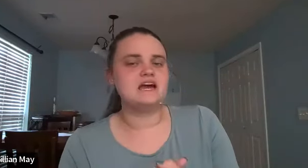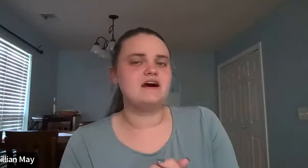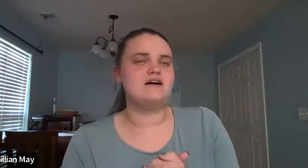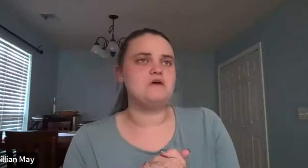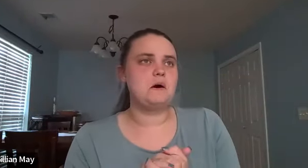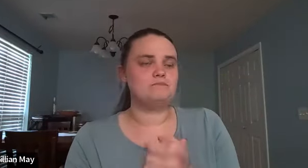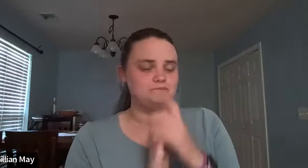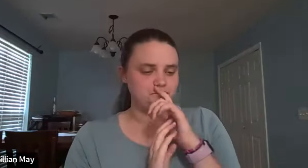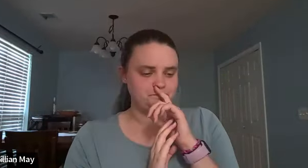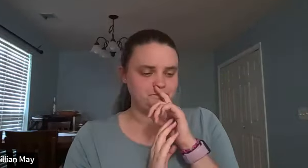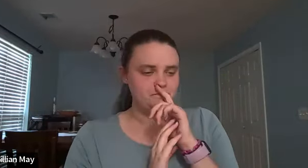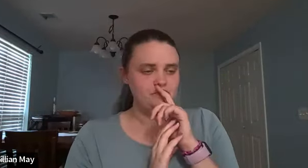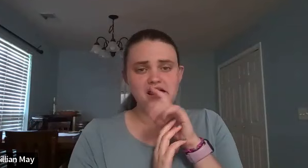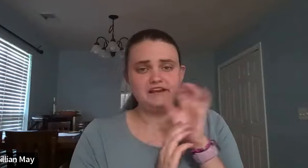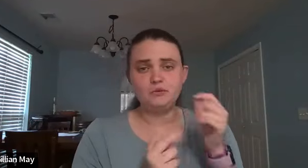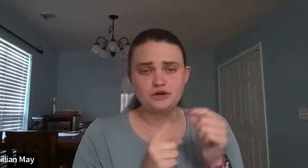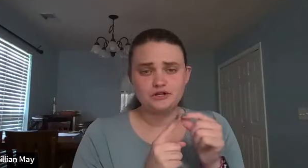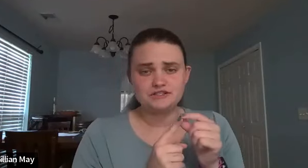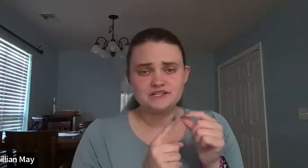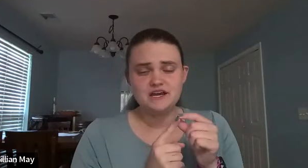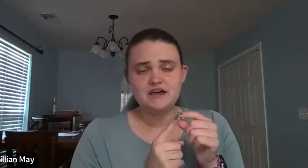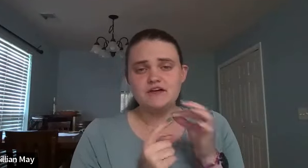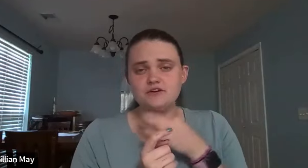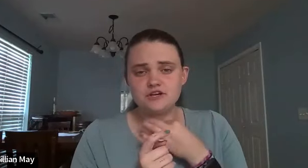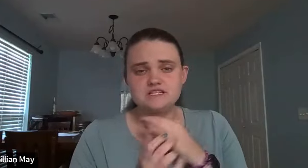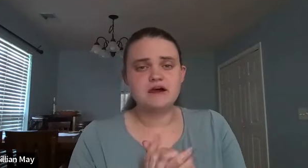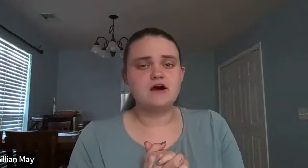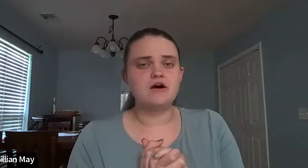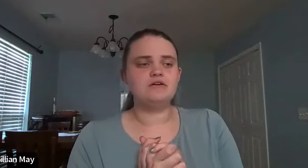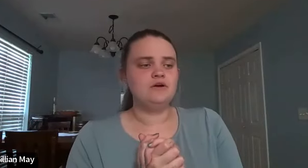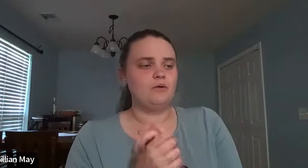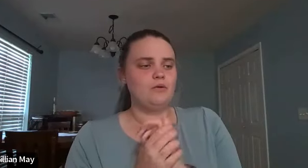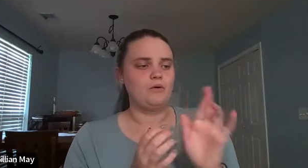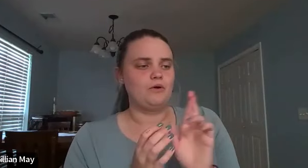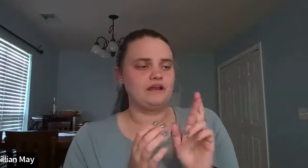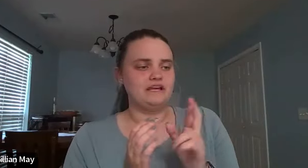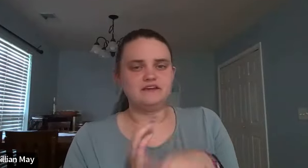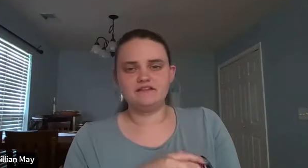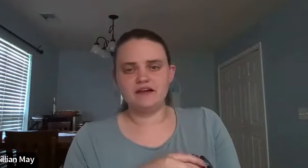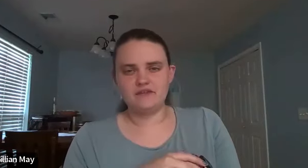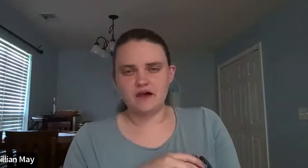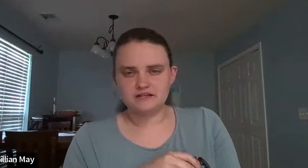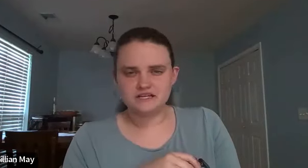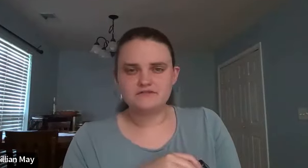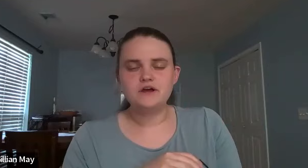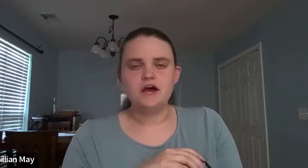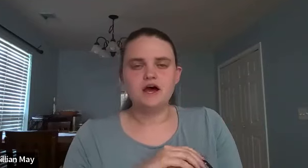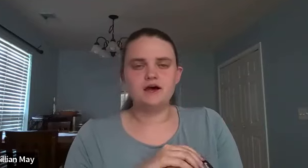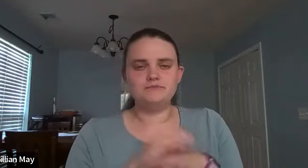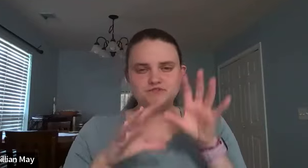they have, any words that they're curious about, or anything like that kind of stuff. So